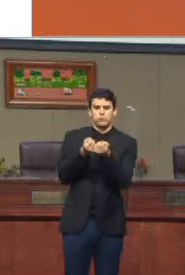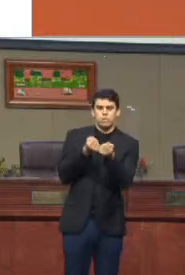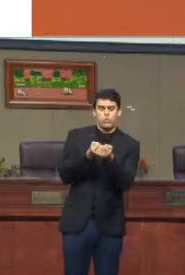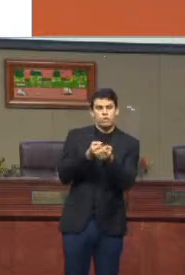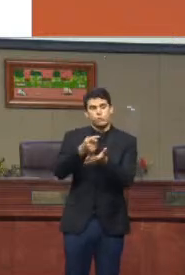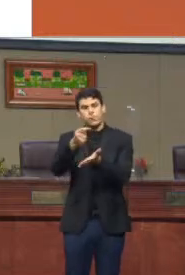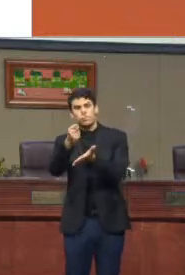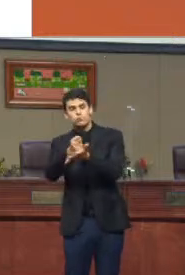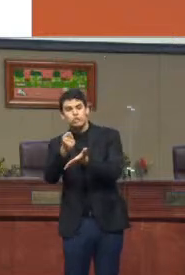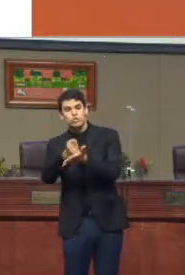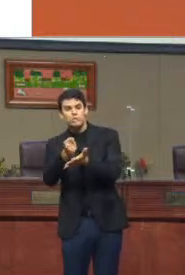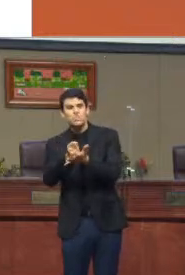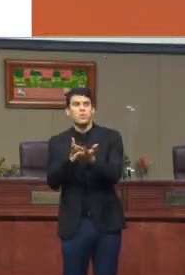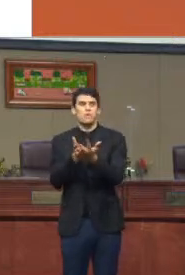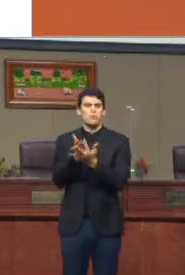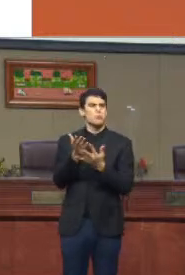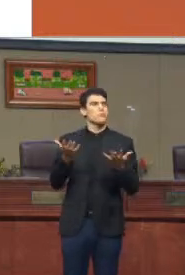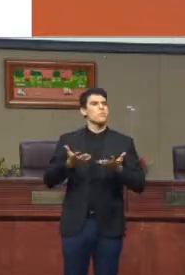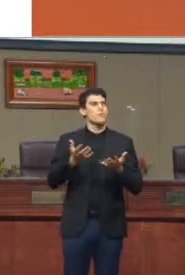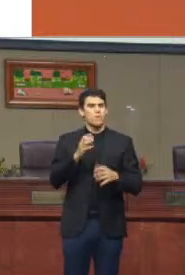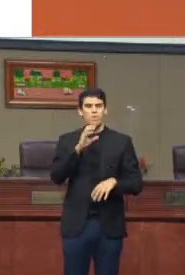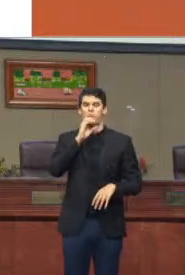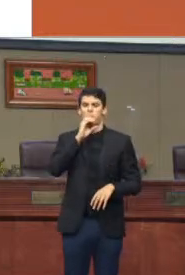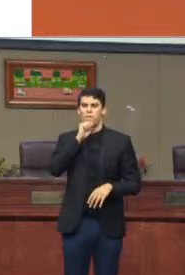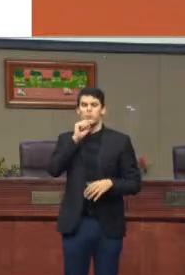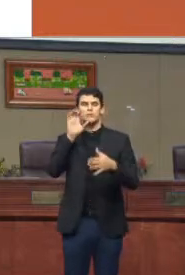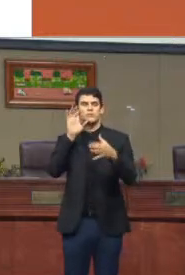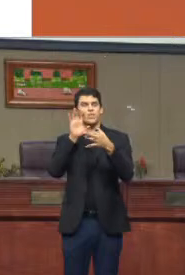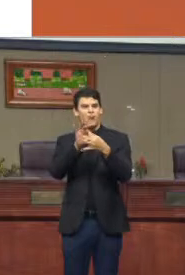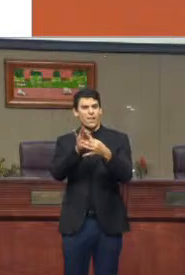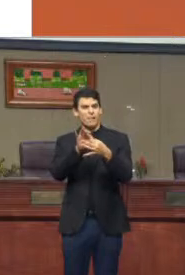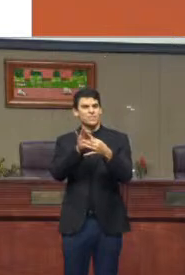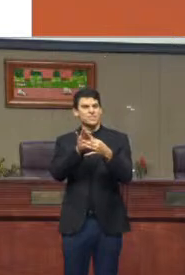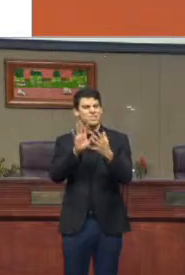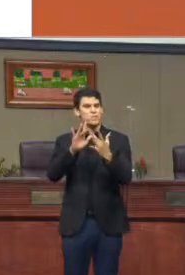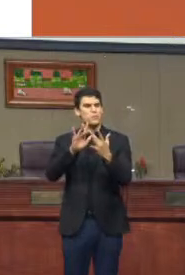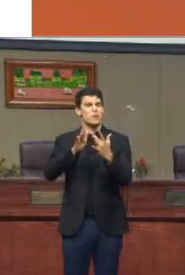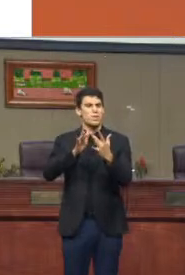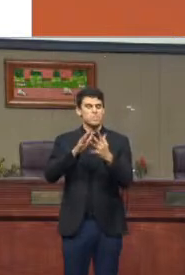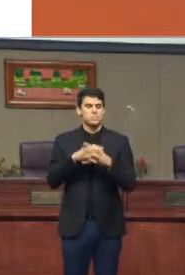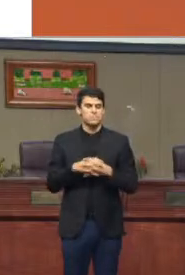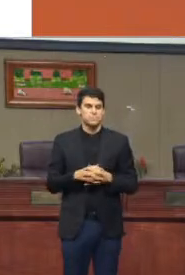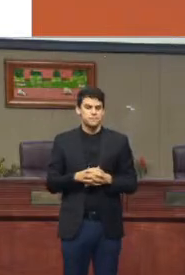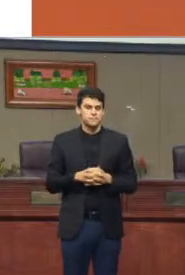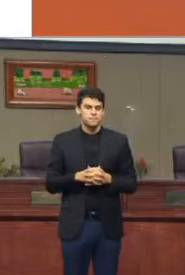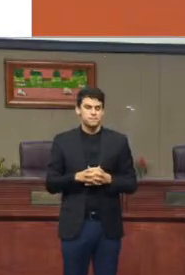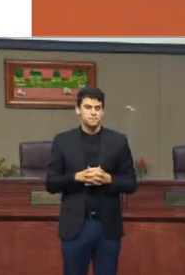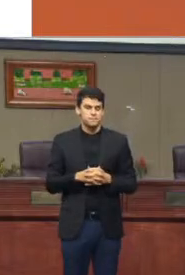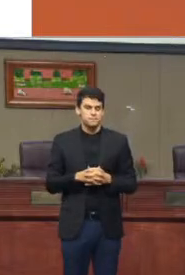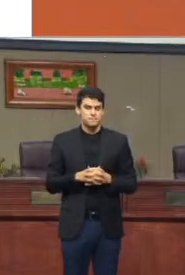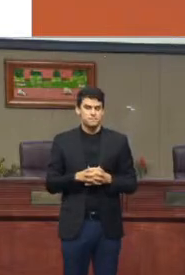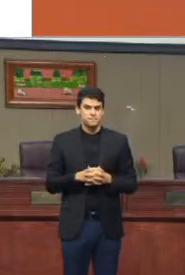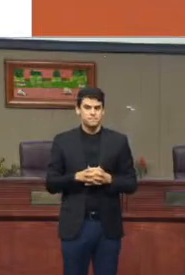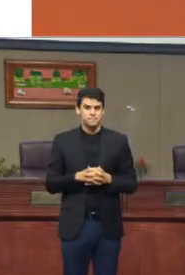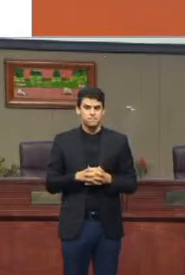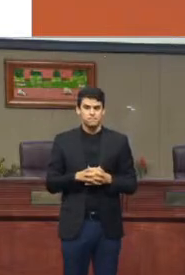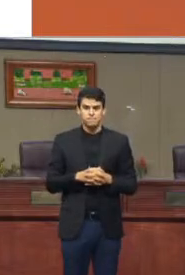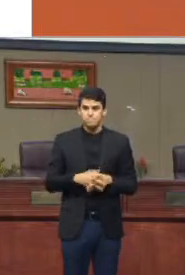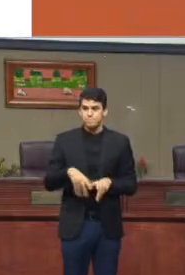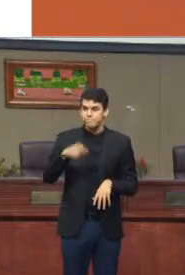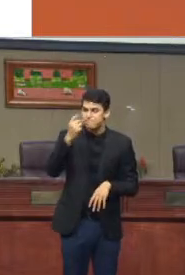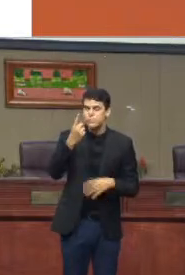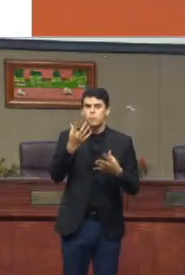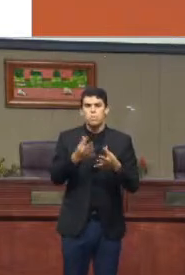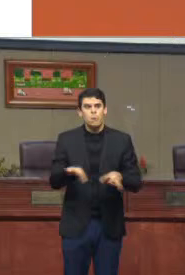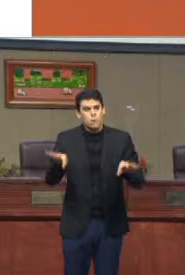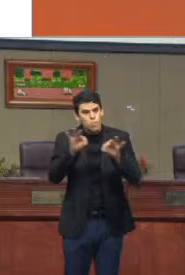you through Orange Connects. We want you to know that it is important to seek help during these difficult